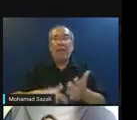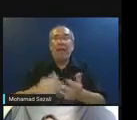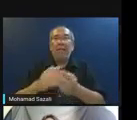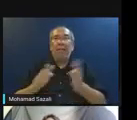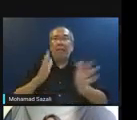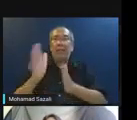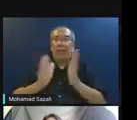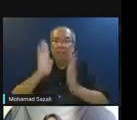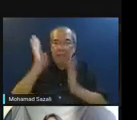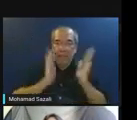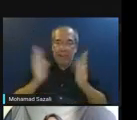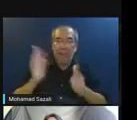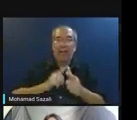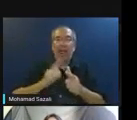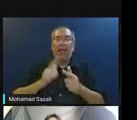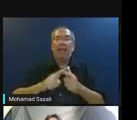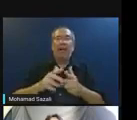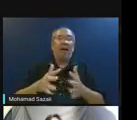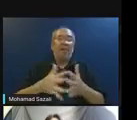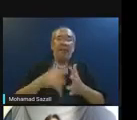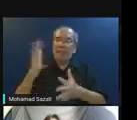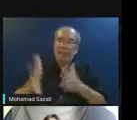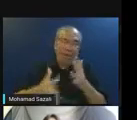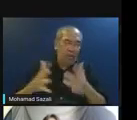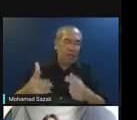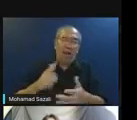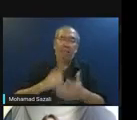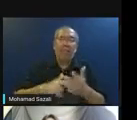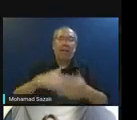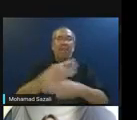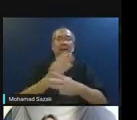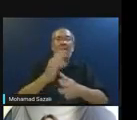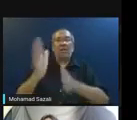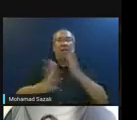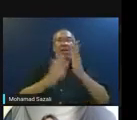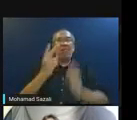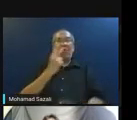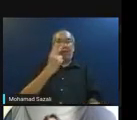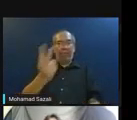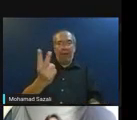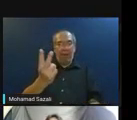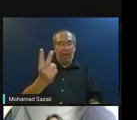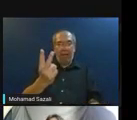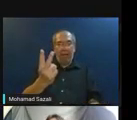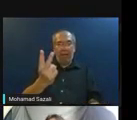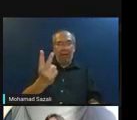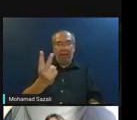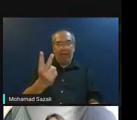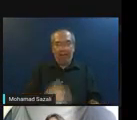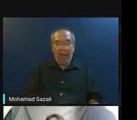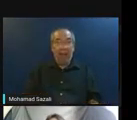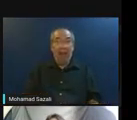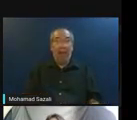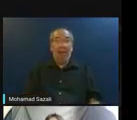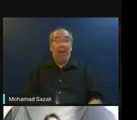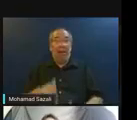But for us, the deaf community, we are using non-verbal. Basically, what we use is Bahasa Isyarat Malaysia or Malaysian Sign Language.